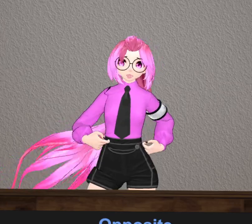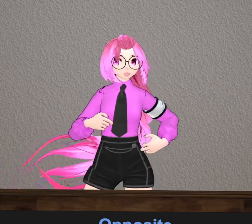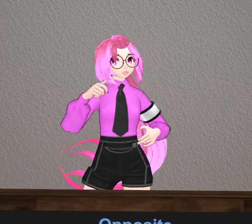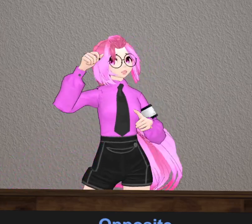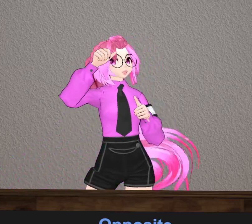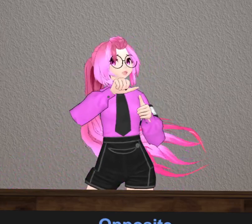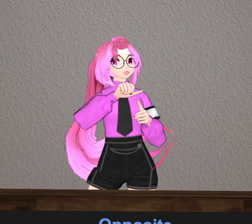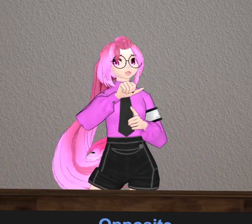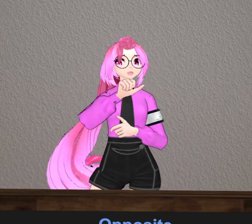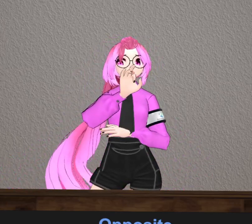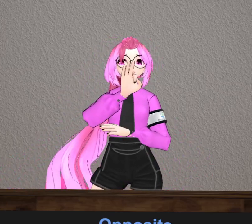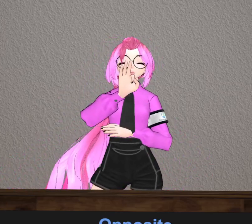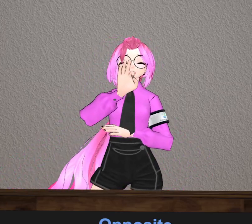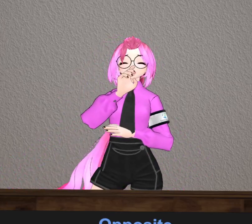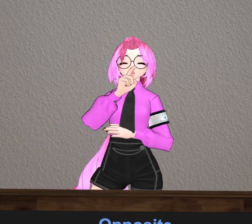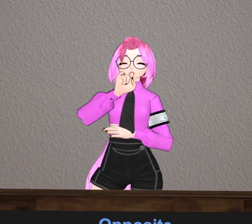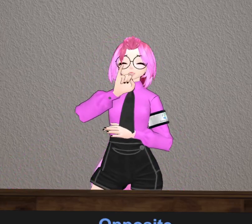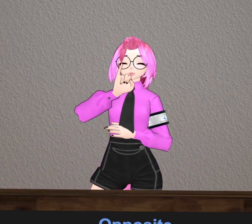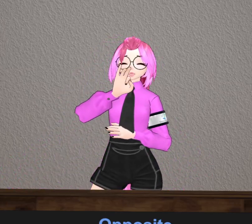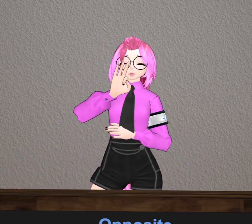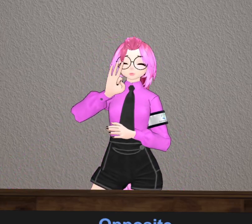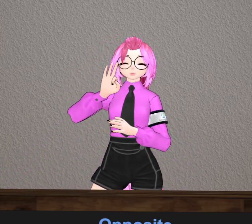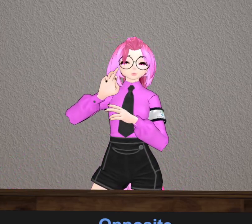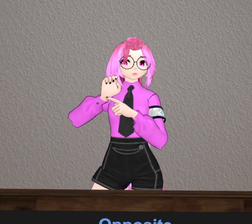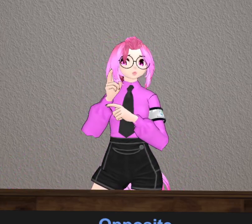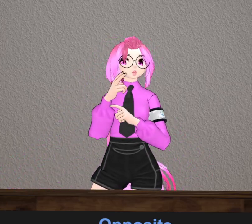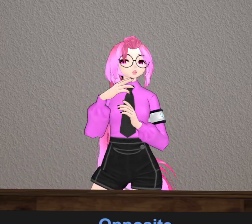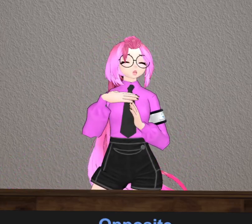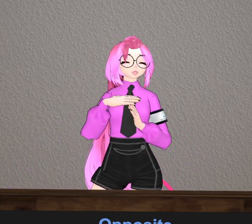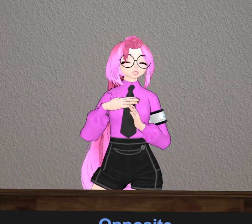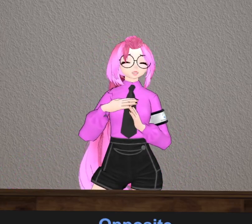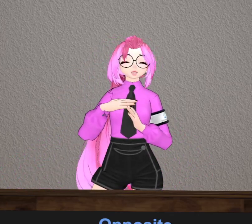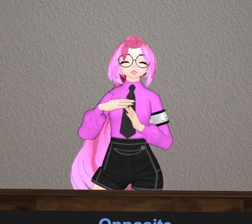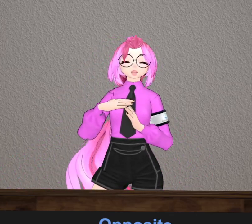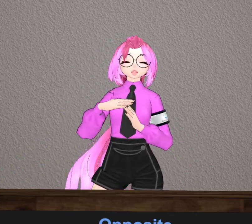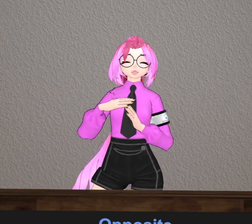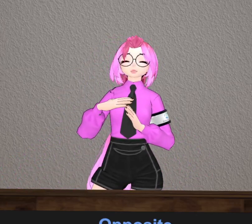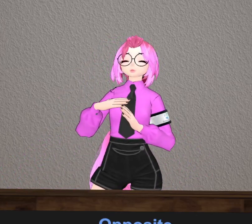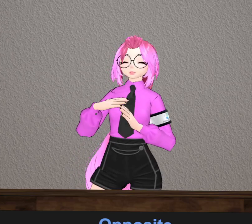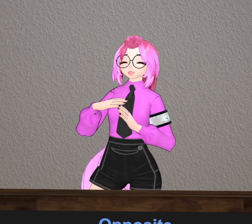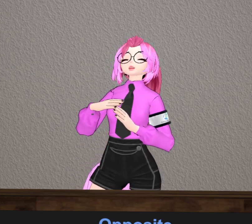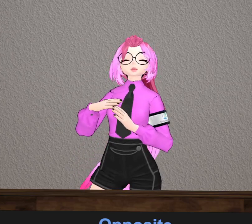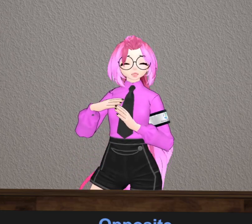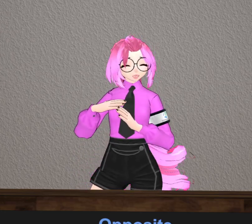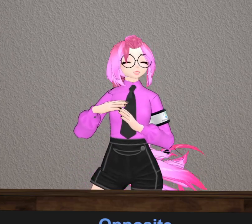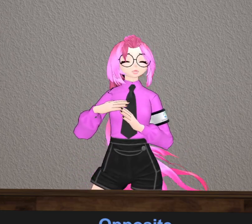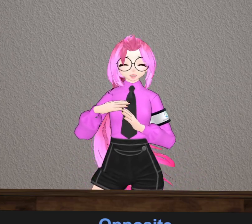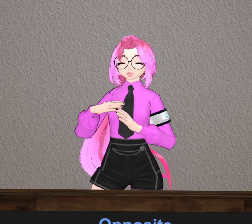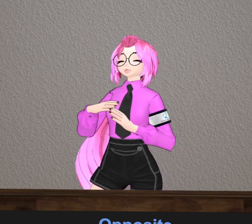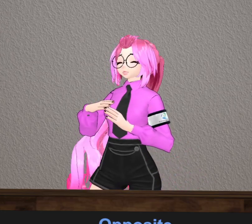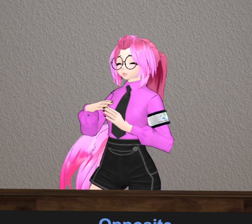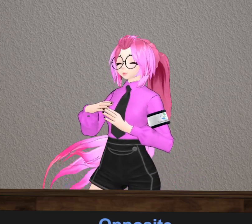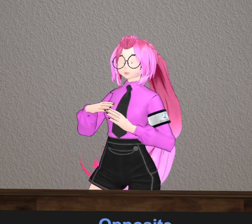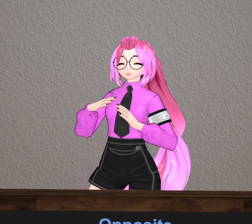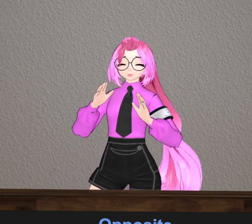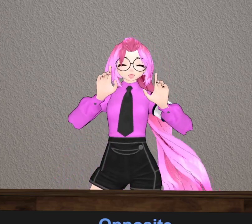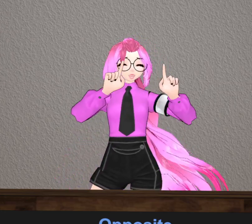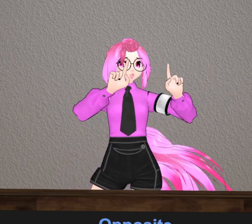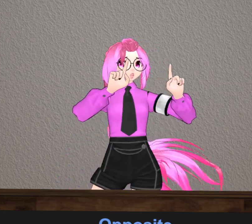but do any of you guys remember how to sign different? Different when I showed how to sign a lot of yes. Different. You have